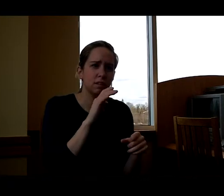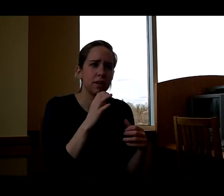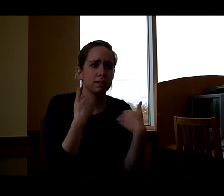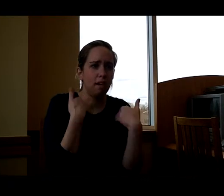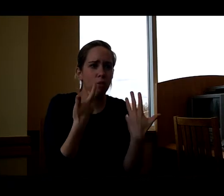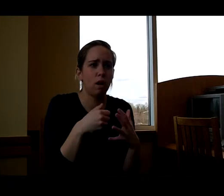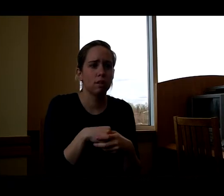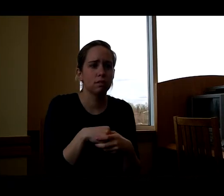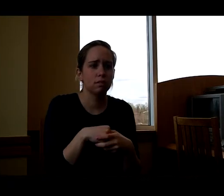Adam?